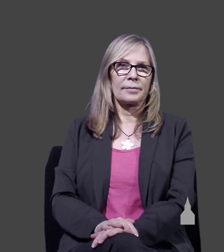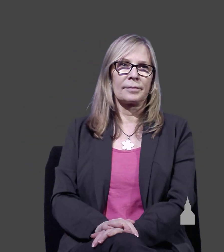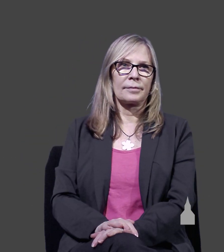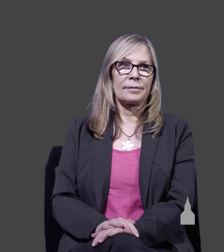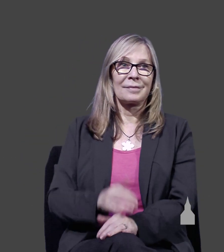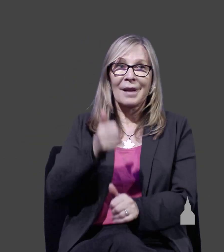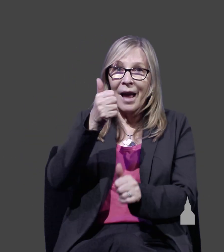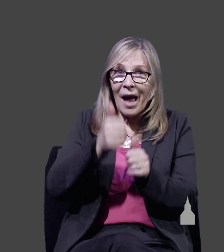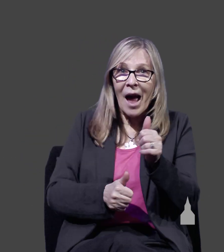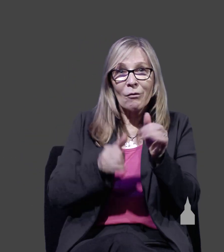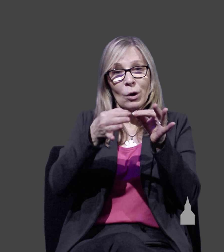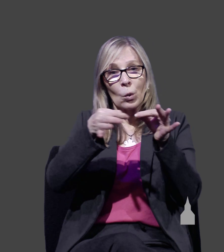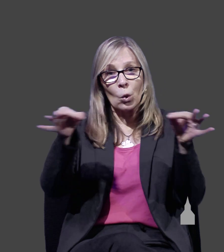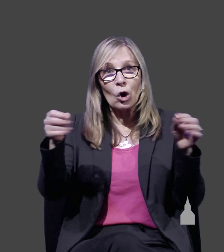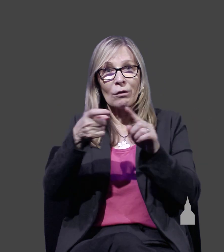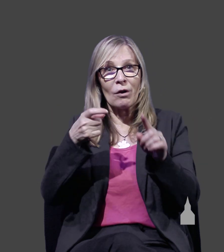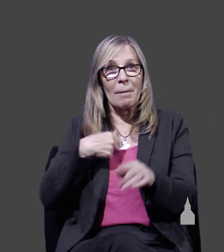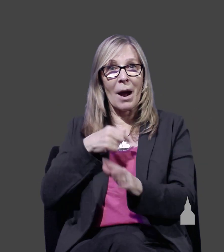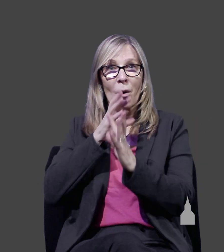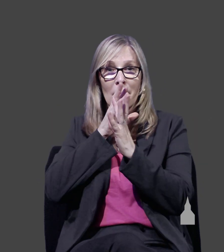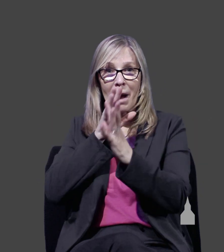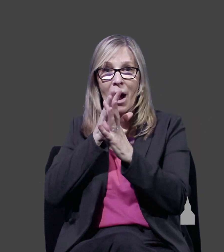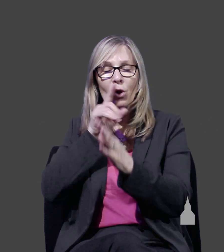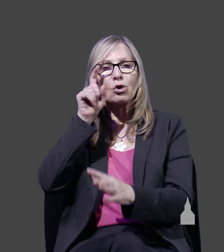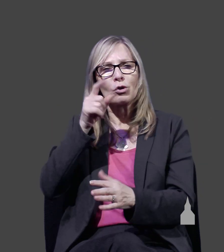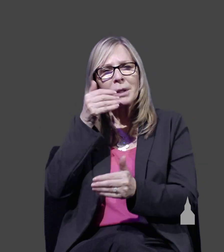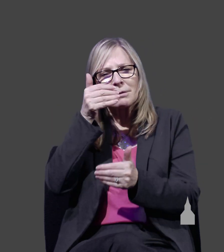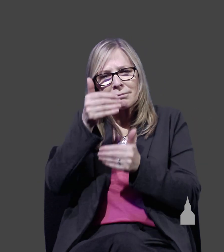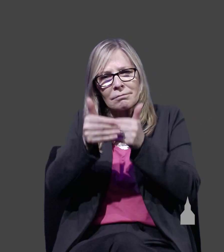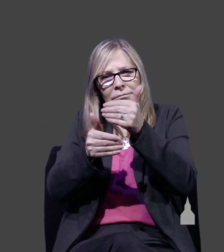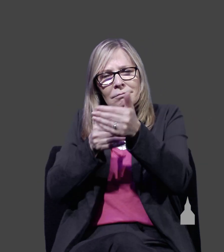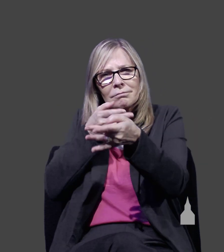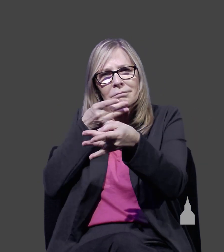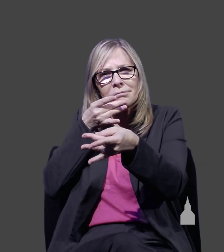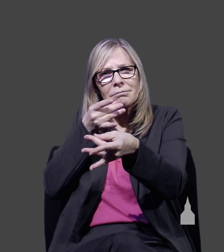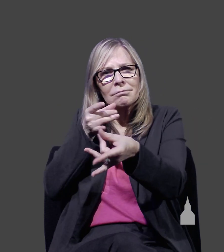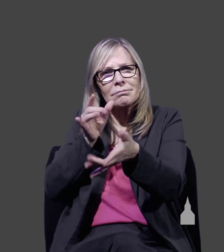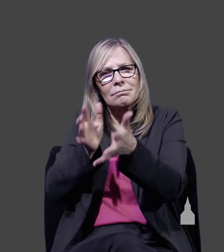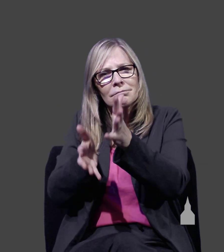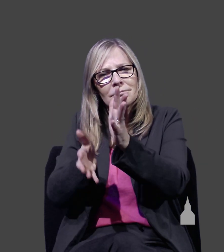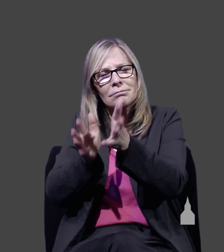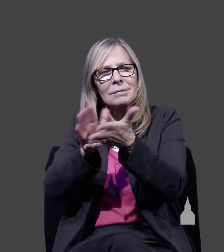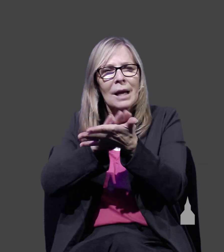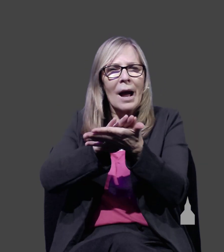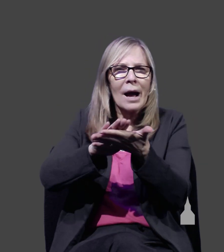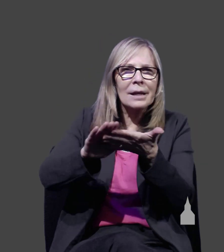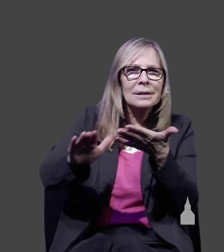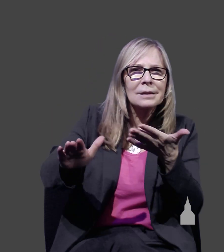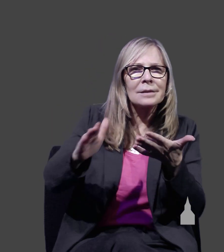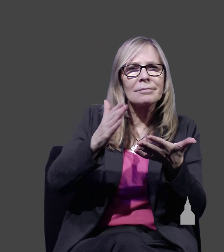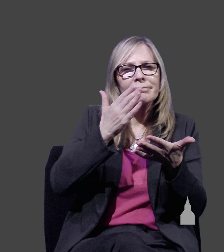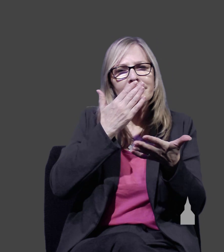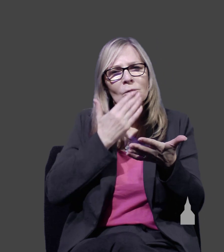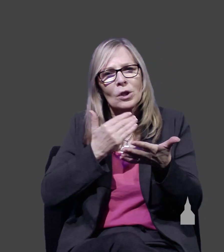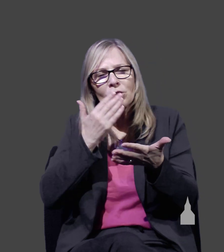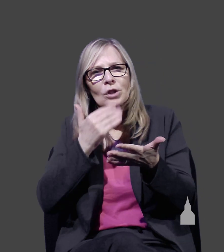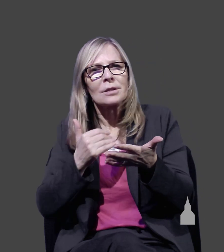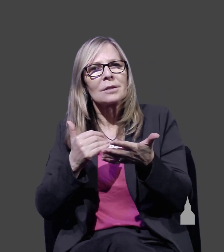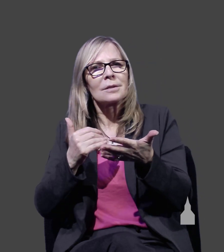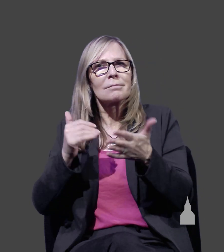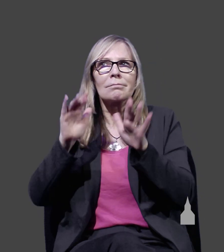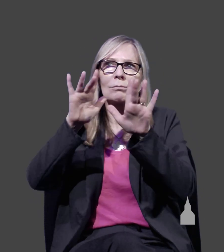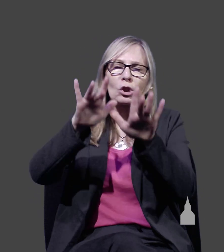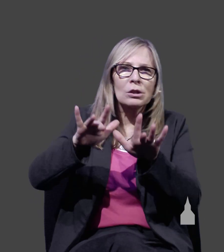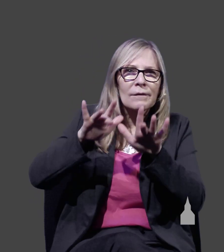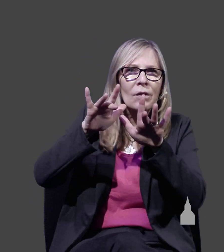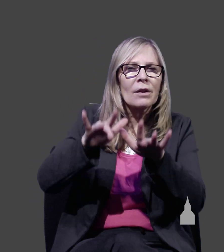Every word that comes out of our mouth is to be gracious. It's to be kind and